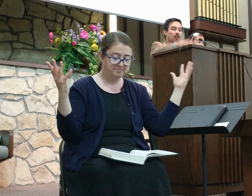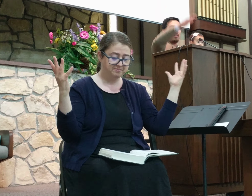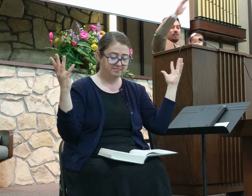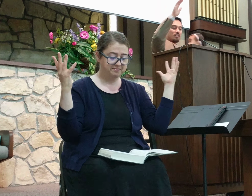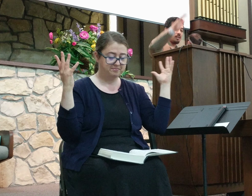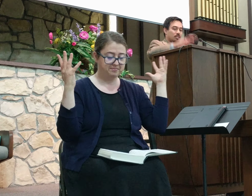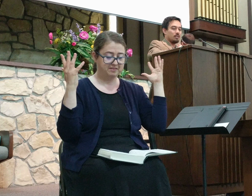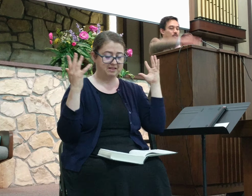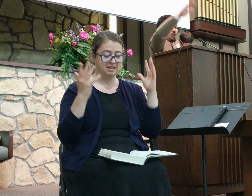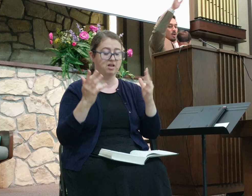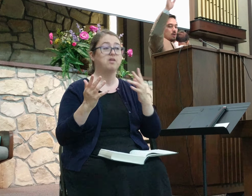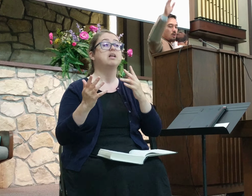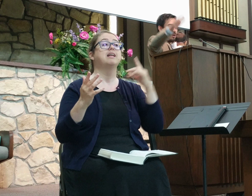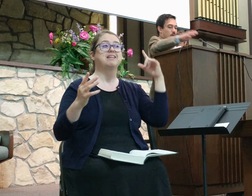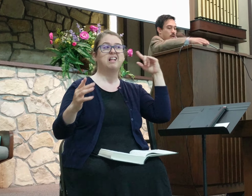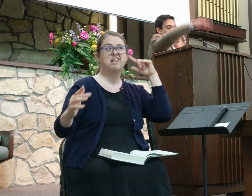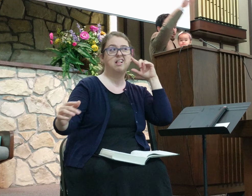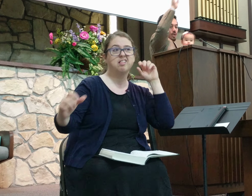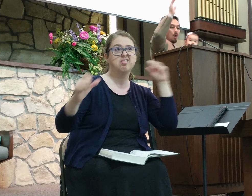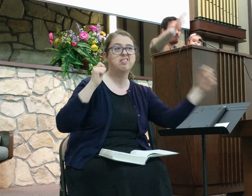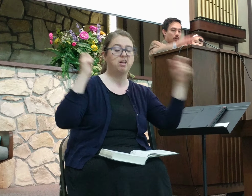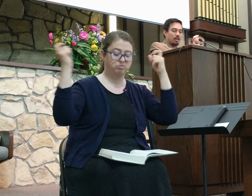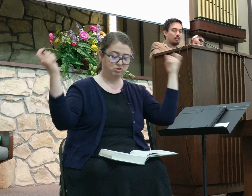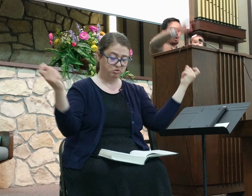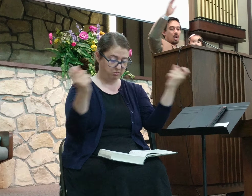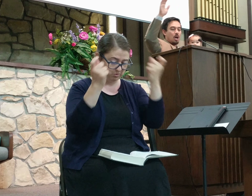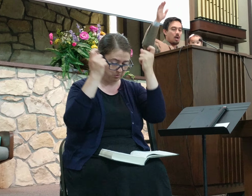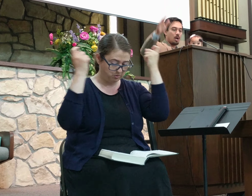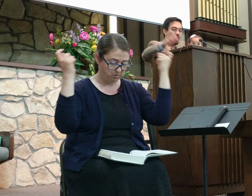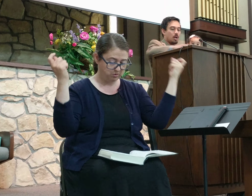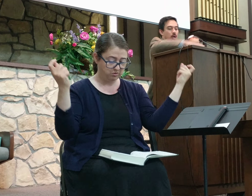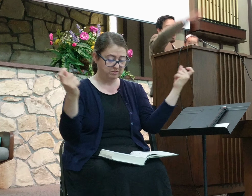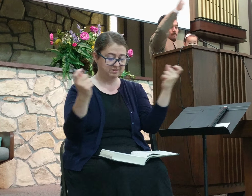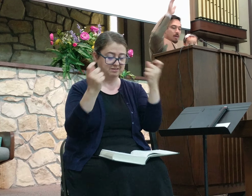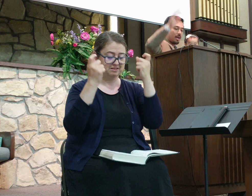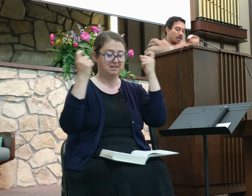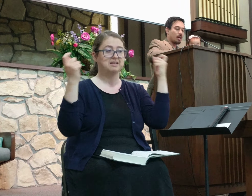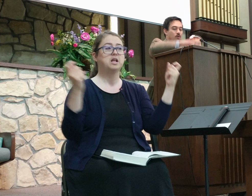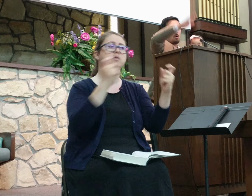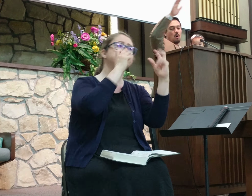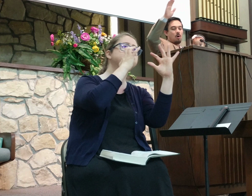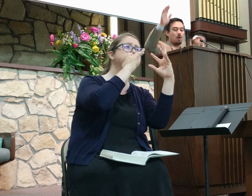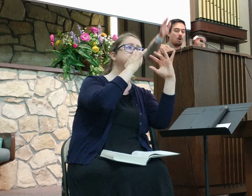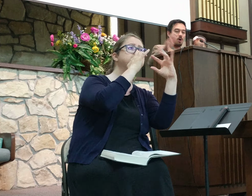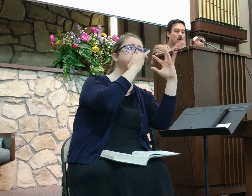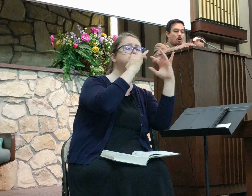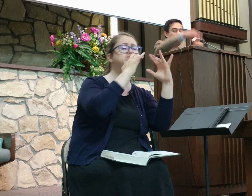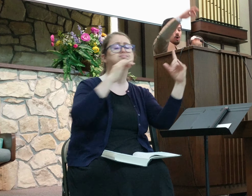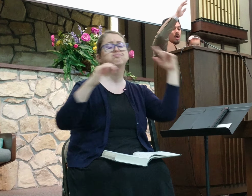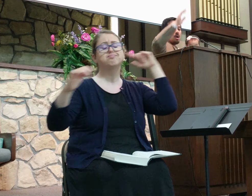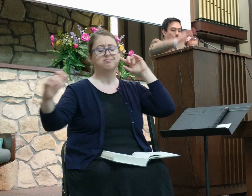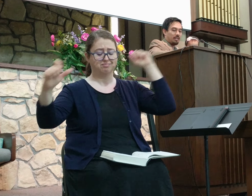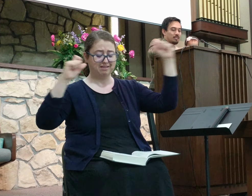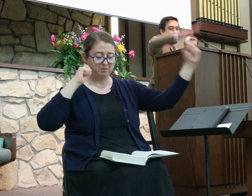always rejoice, we're drunk, and we're warm.